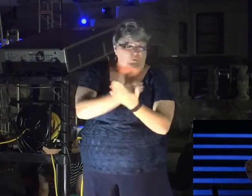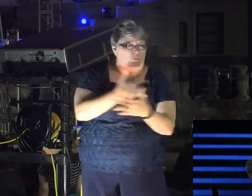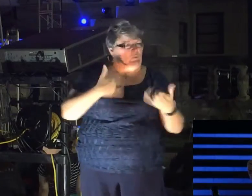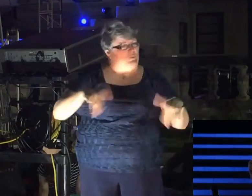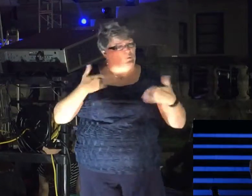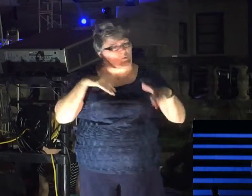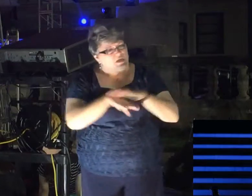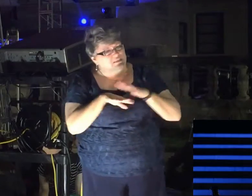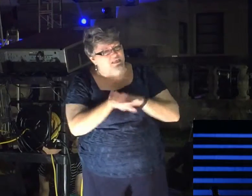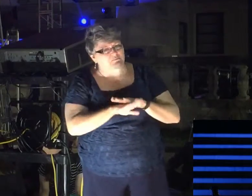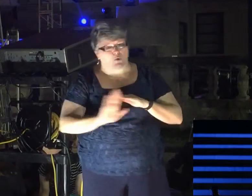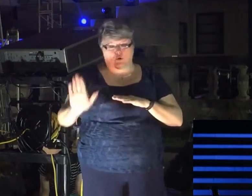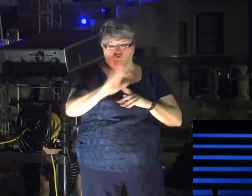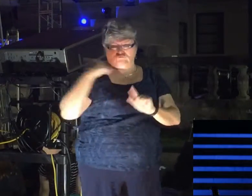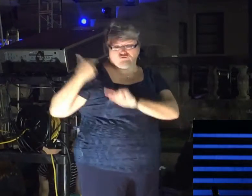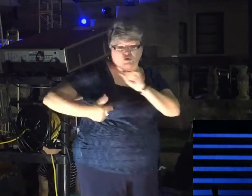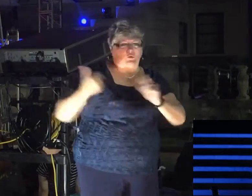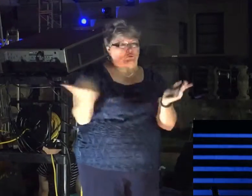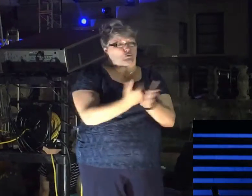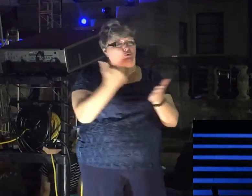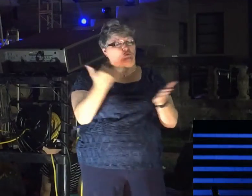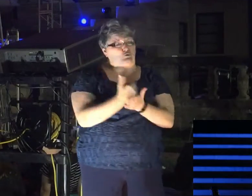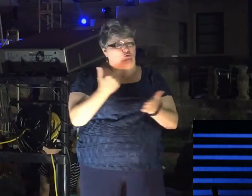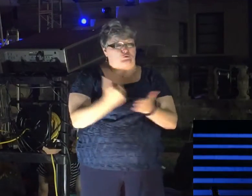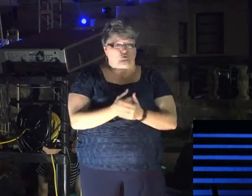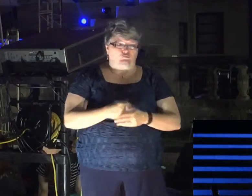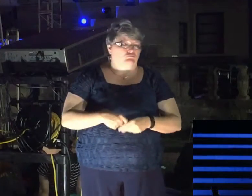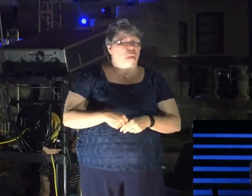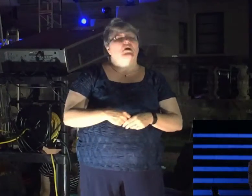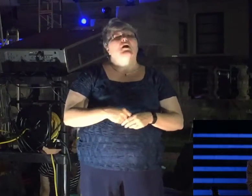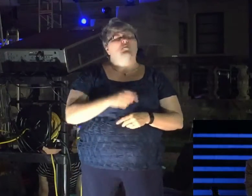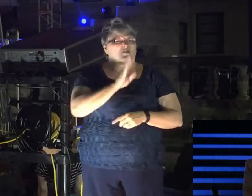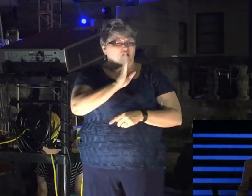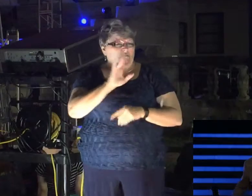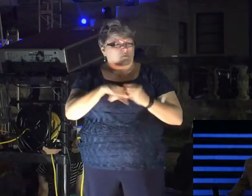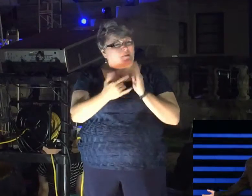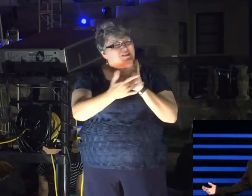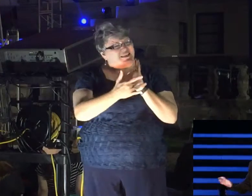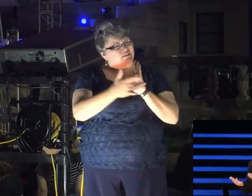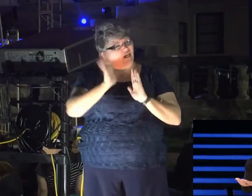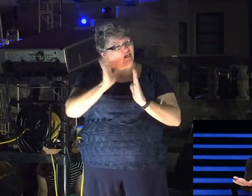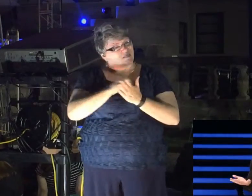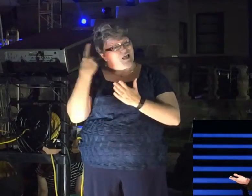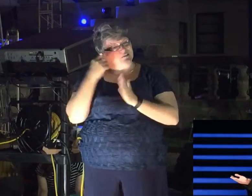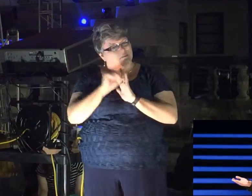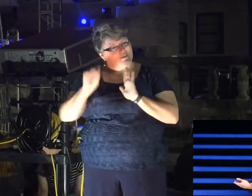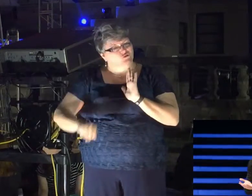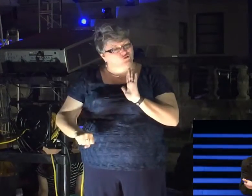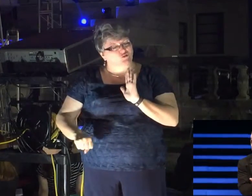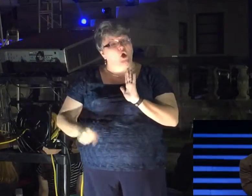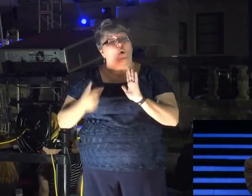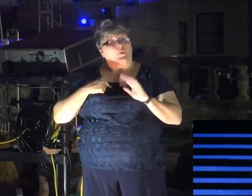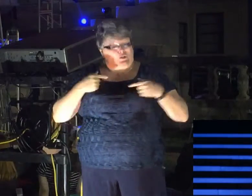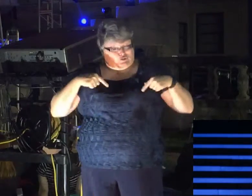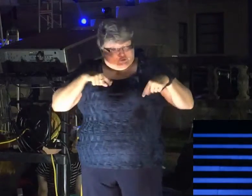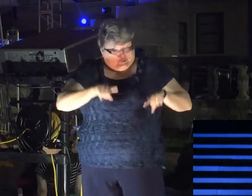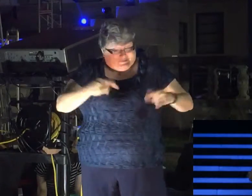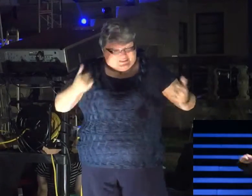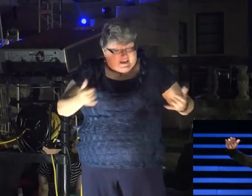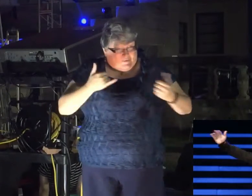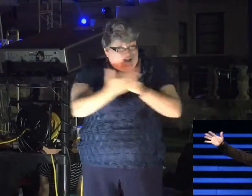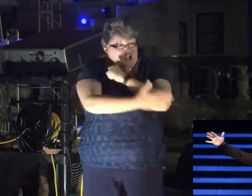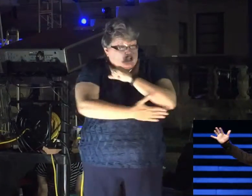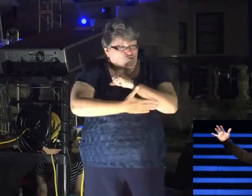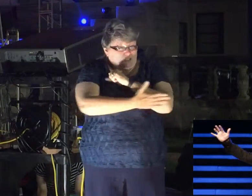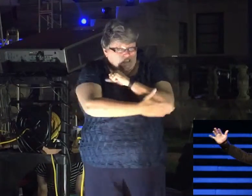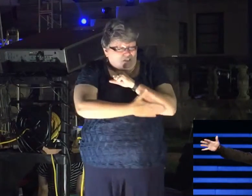online is new, and it is new with your generation. And we talked about it when we talked about technology last semester. We are in the